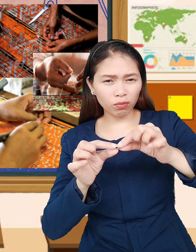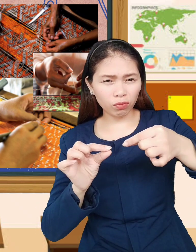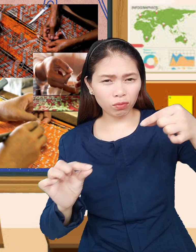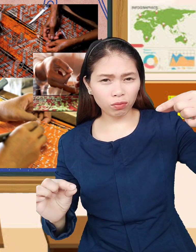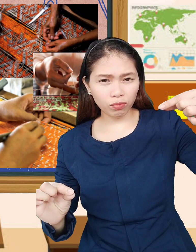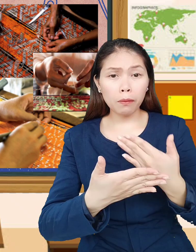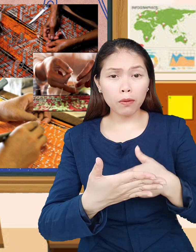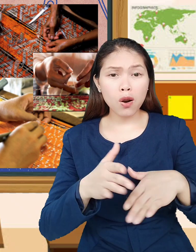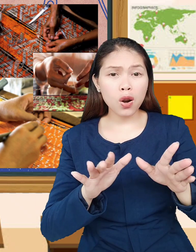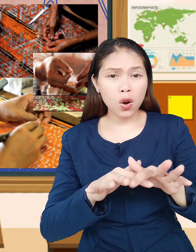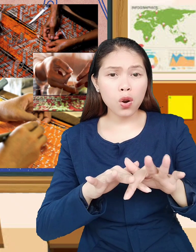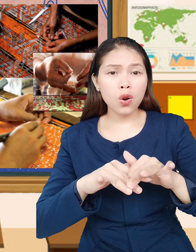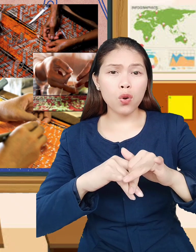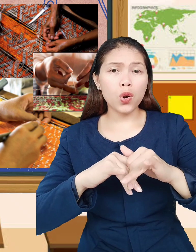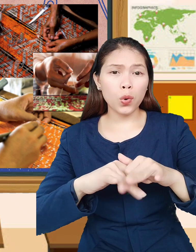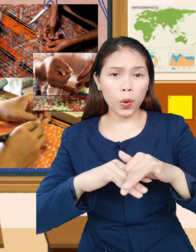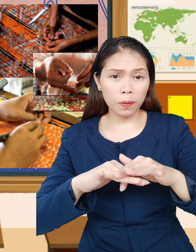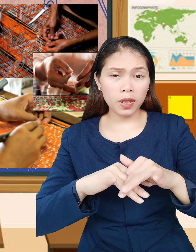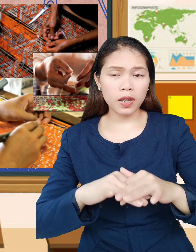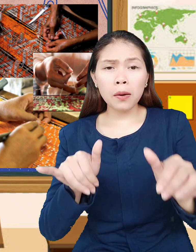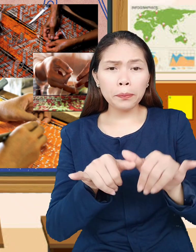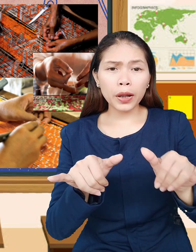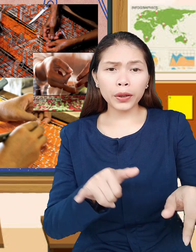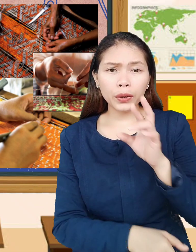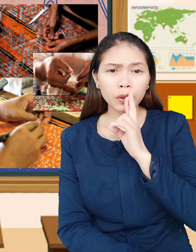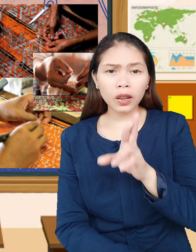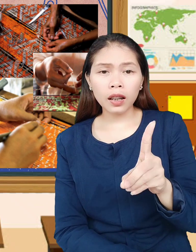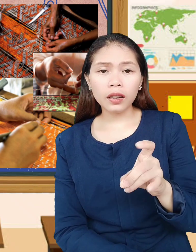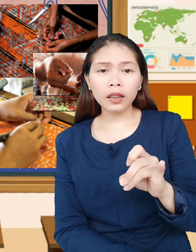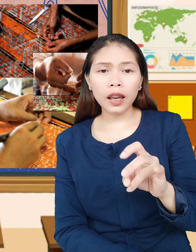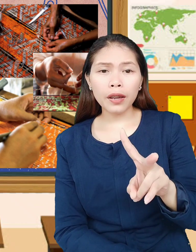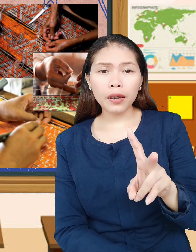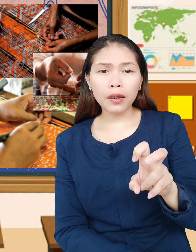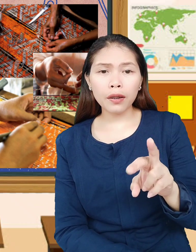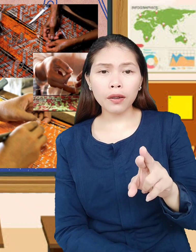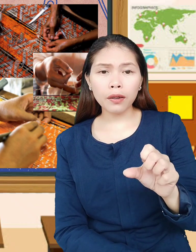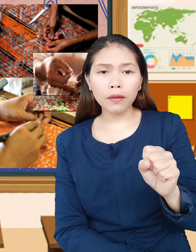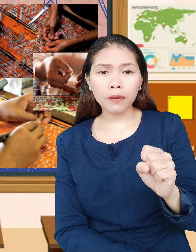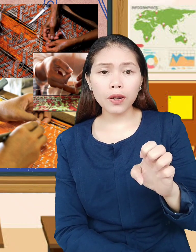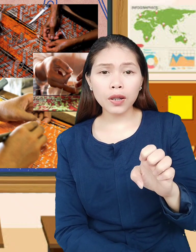weaving begins. Patterns are diverse